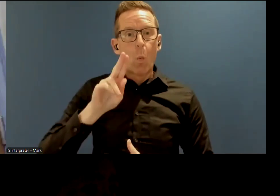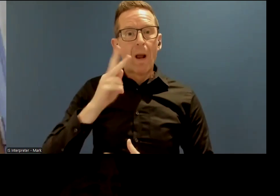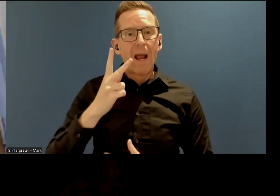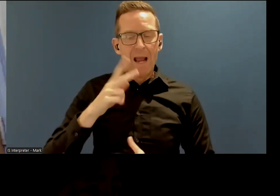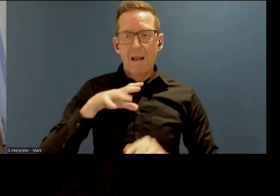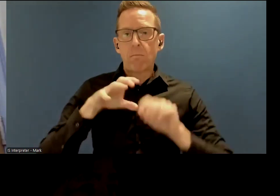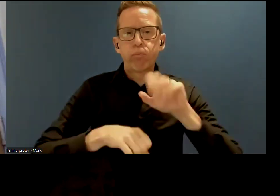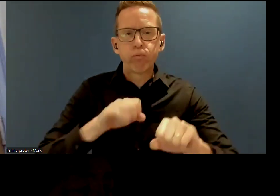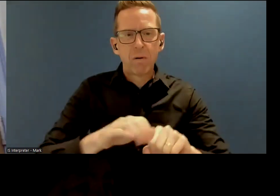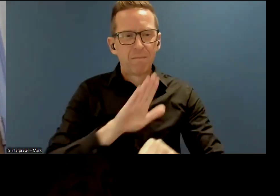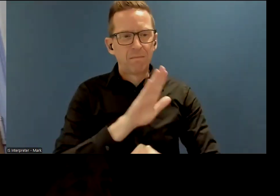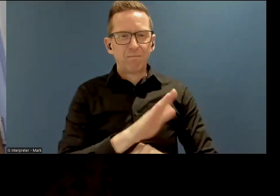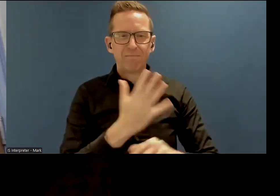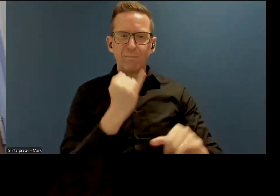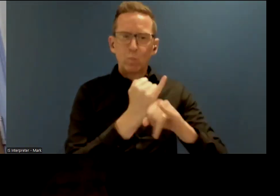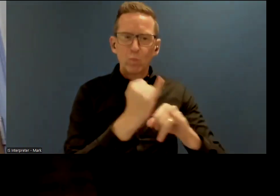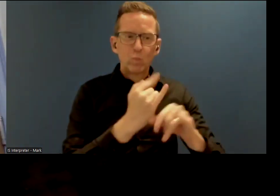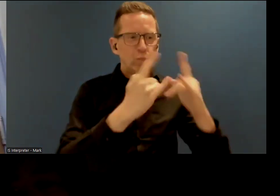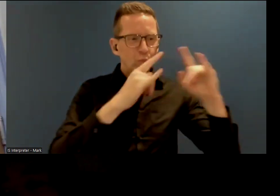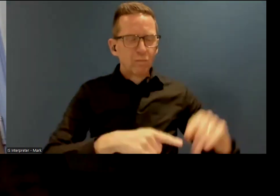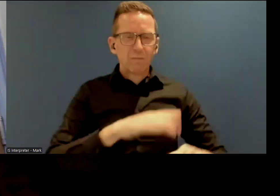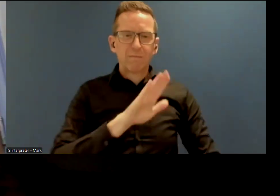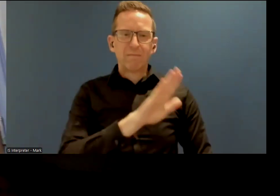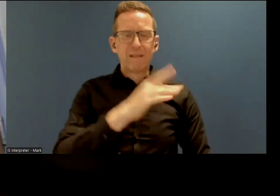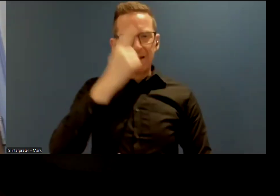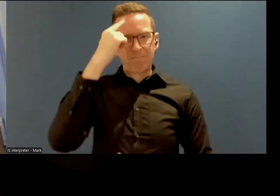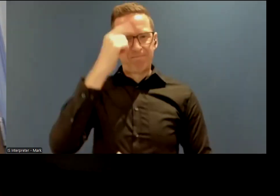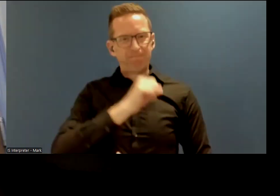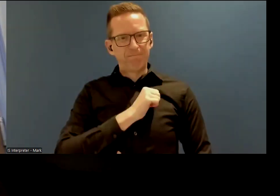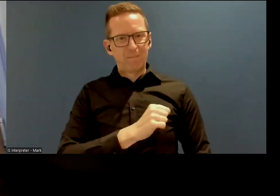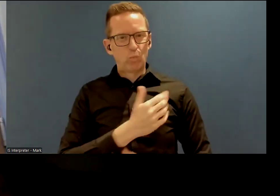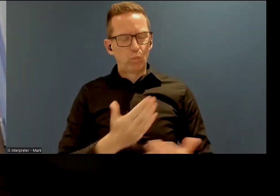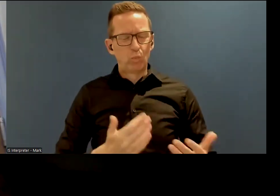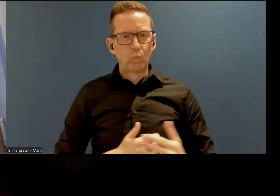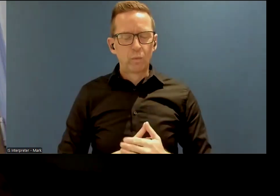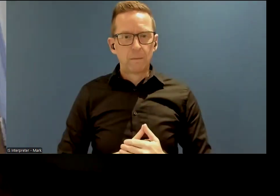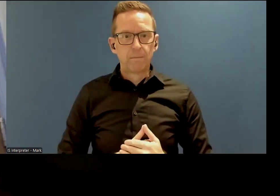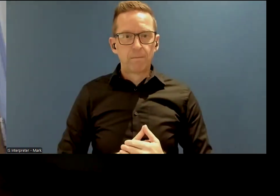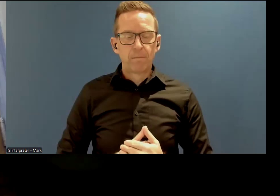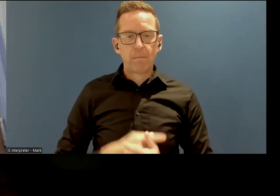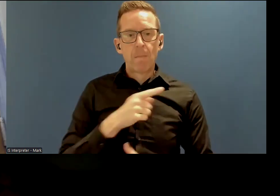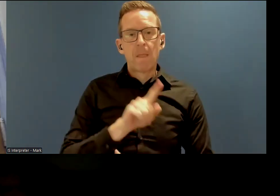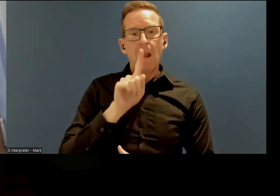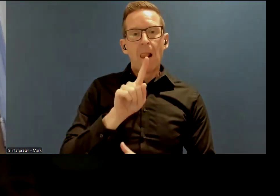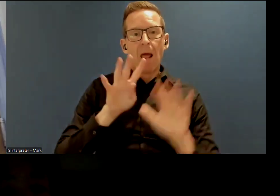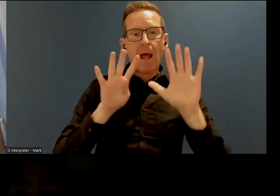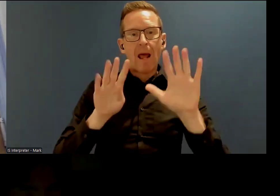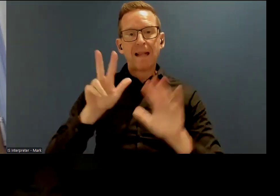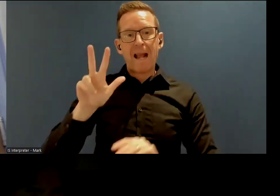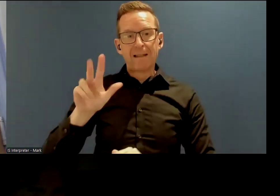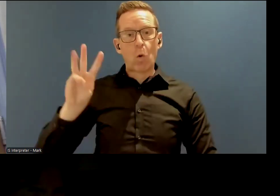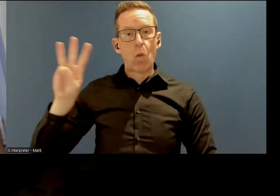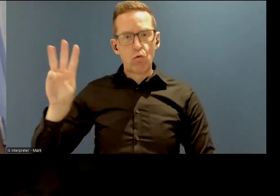The sorts of attitudes that lie behind the Mental Health Act 1983 and now the Mental Health Bill stem